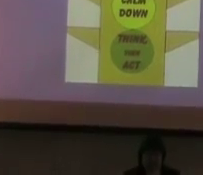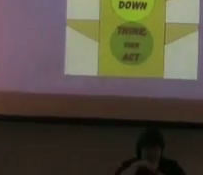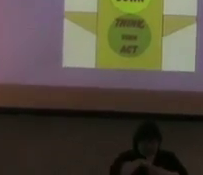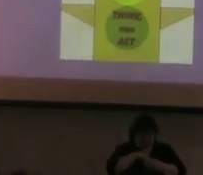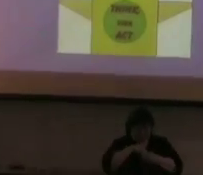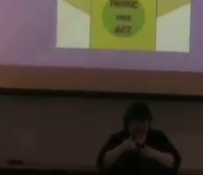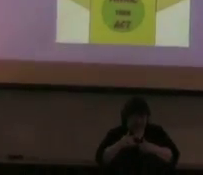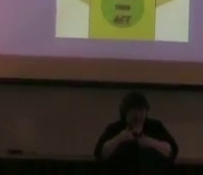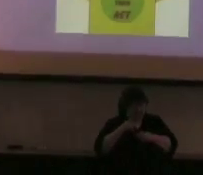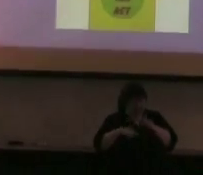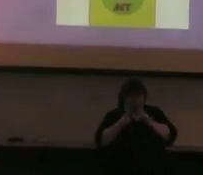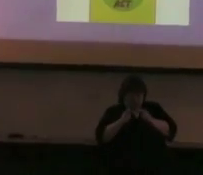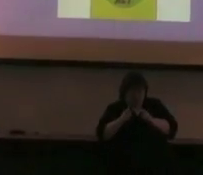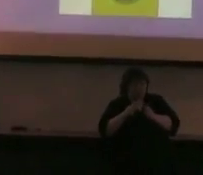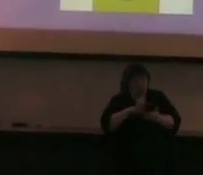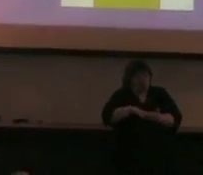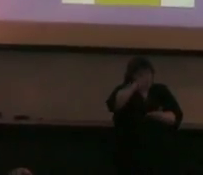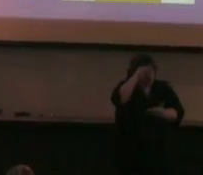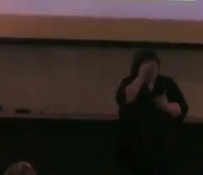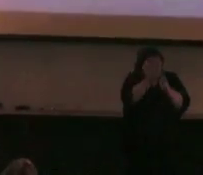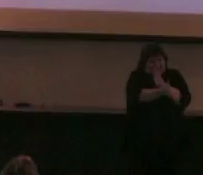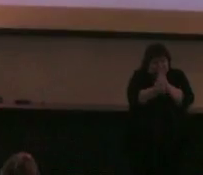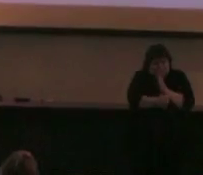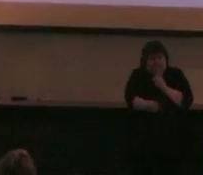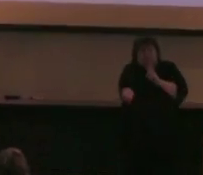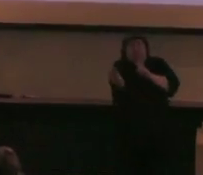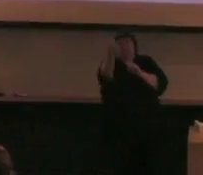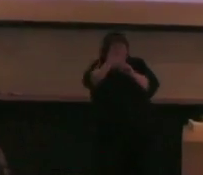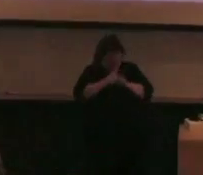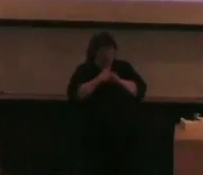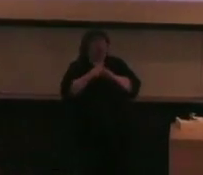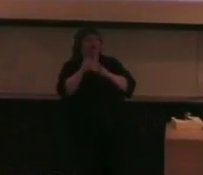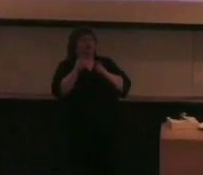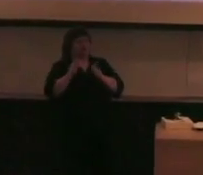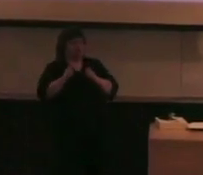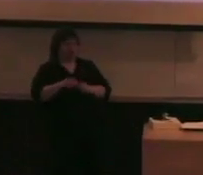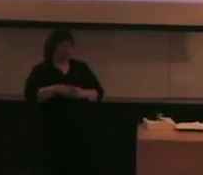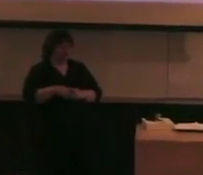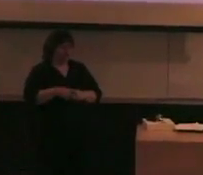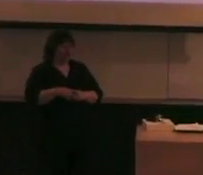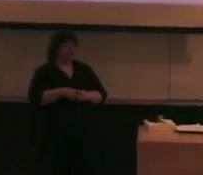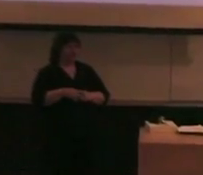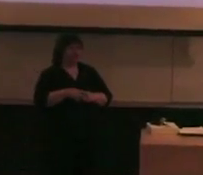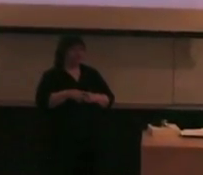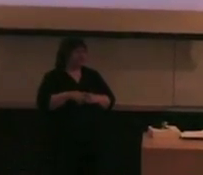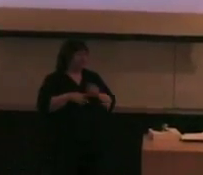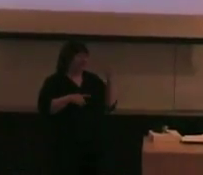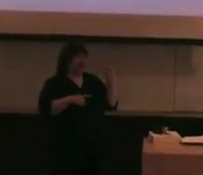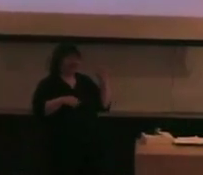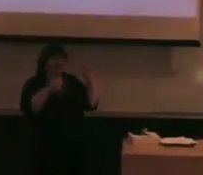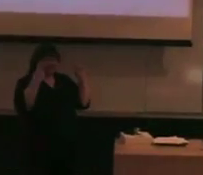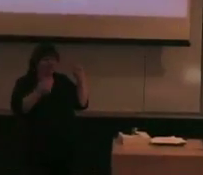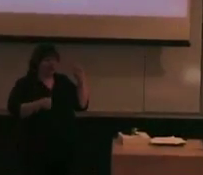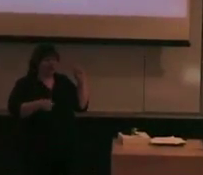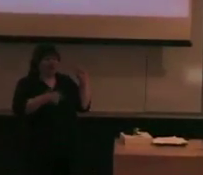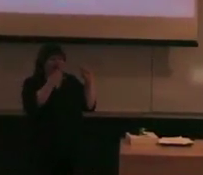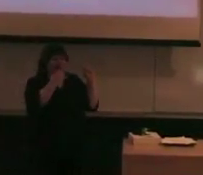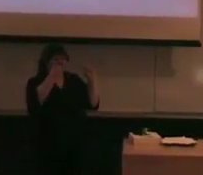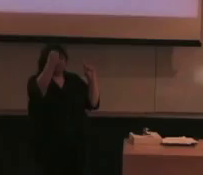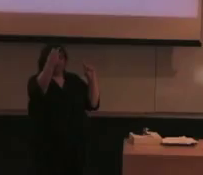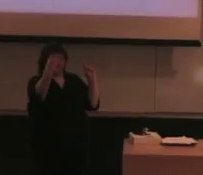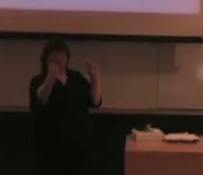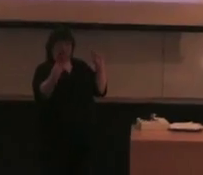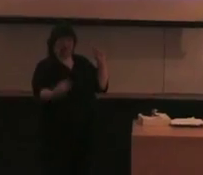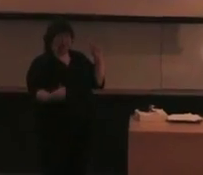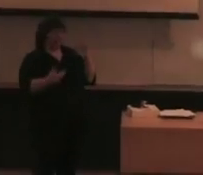internal feelings. So one of the key sources here is, you're seeing a traffic light here. You're probably wondering, what